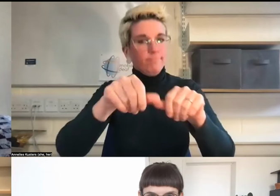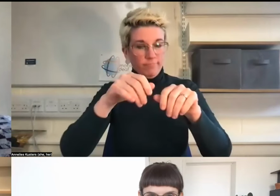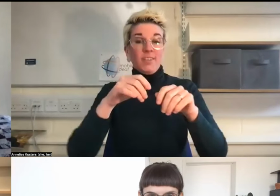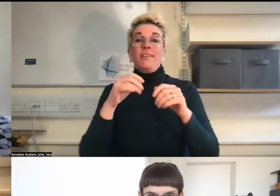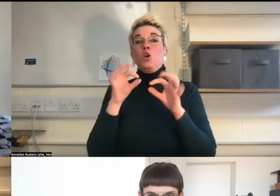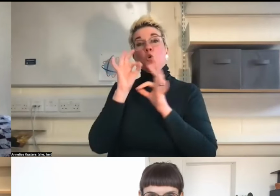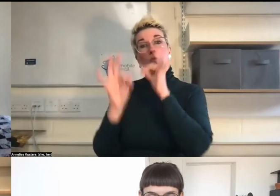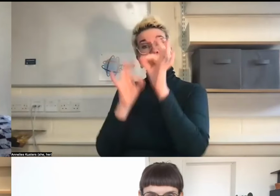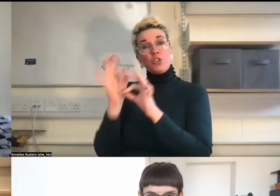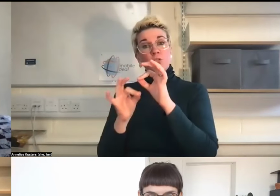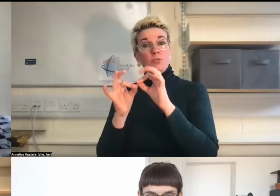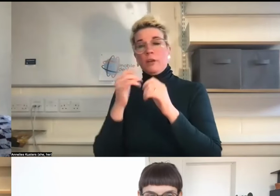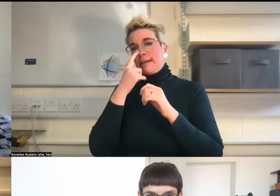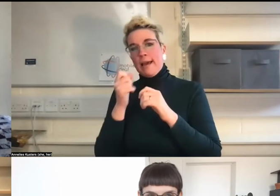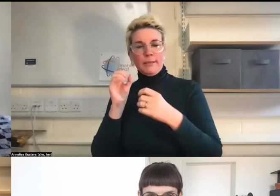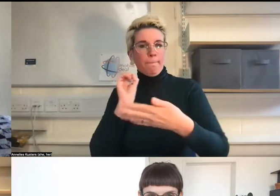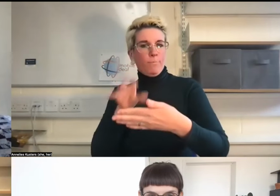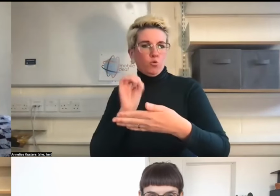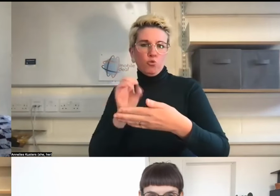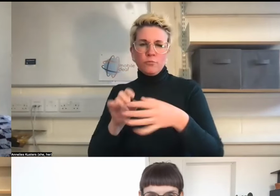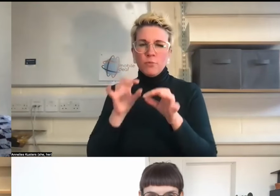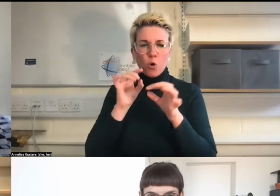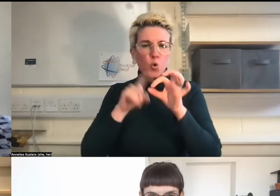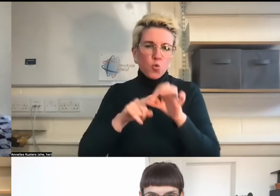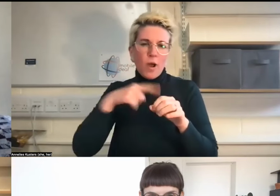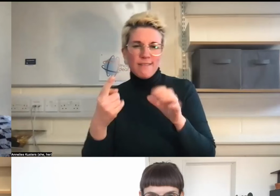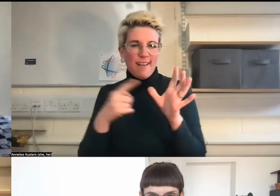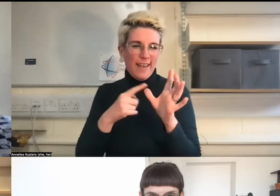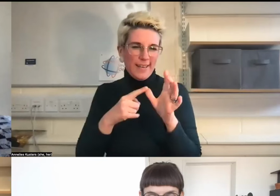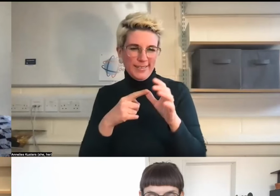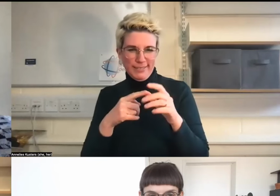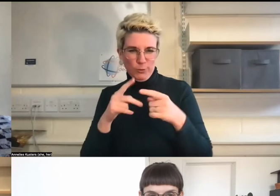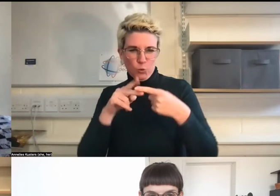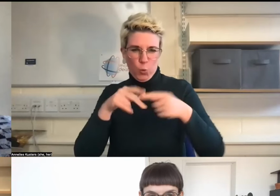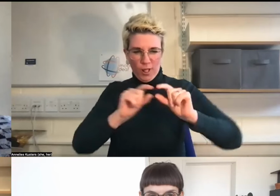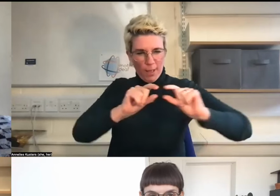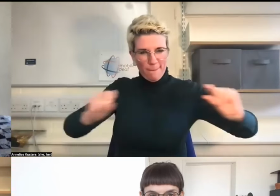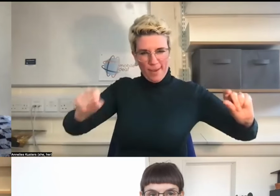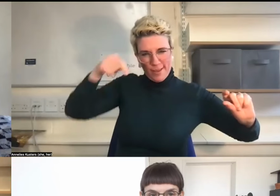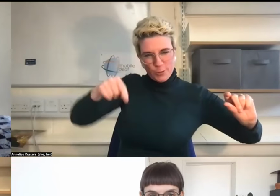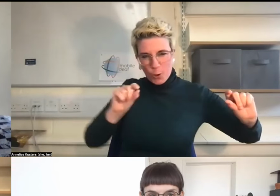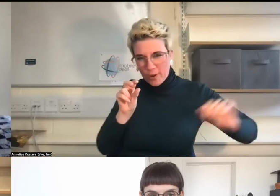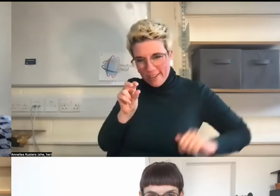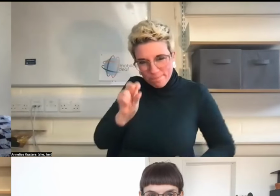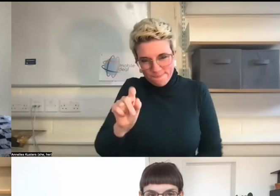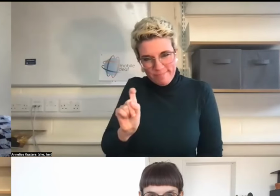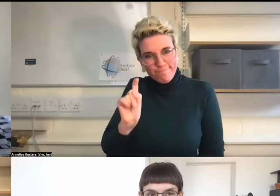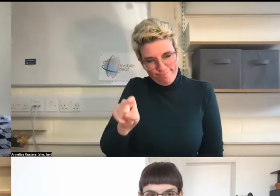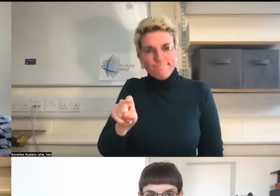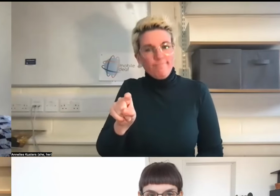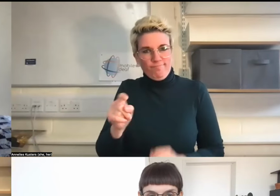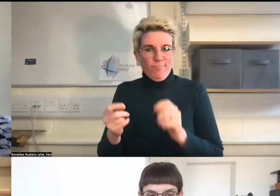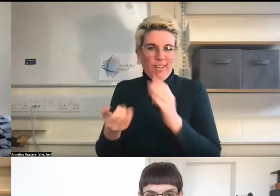finally to Caroline. So we'll follow that order within the presentations. Any questions you have, please post them in the